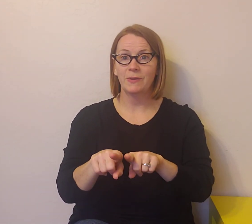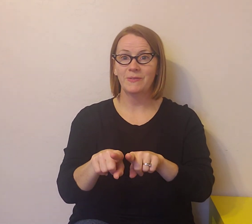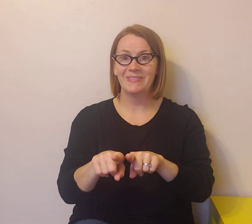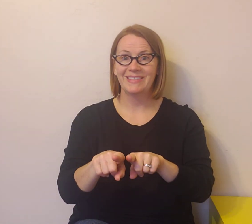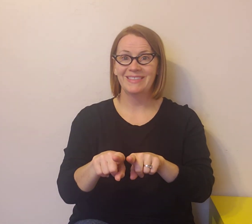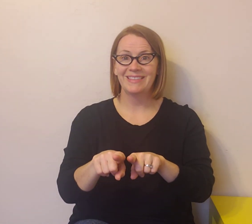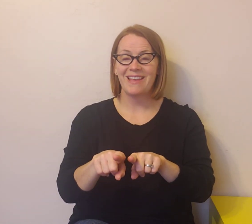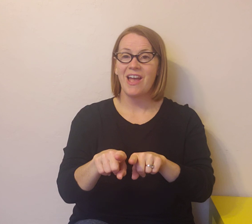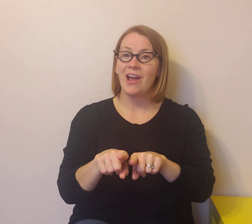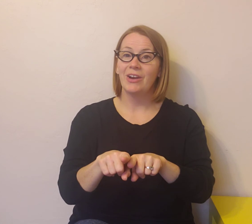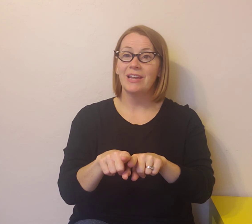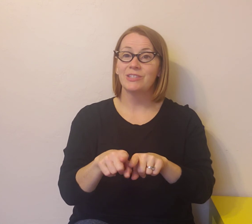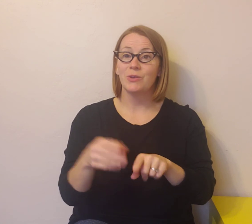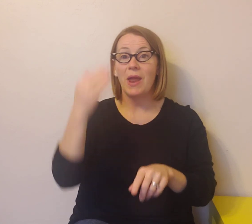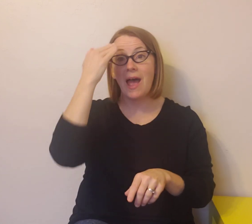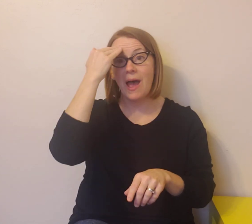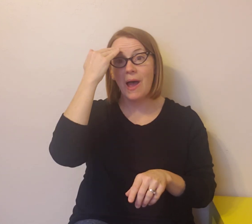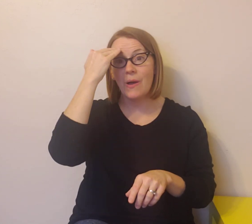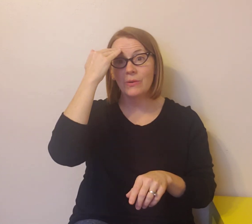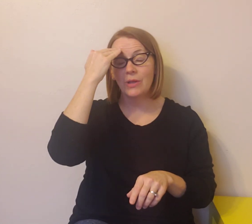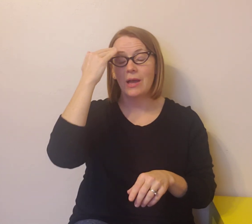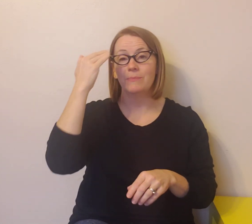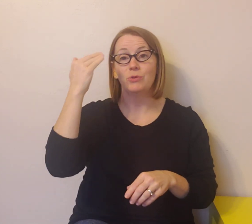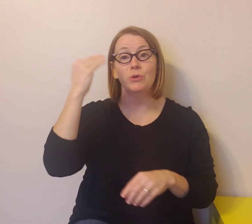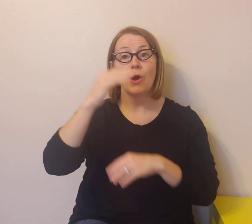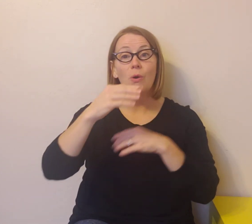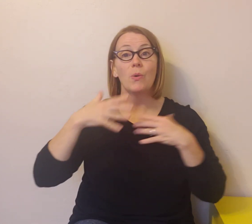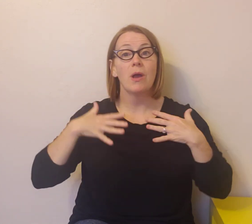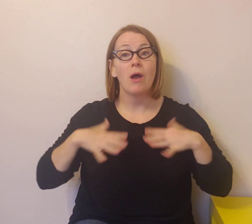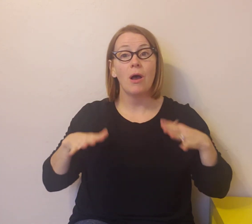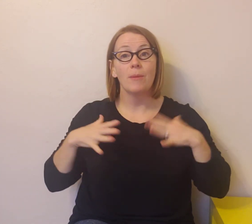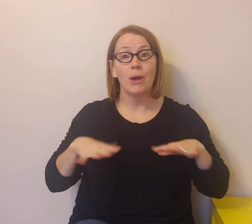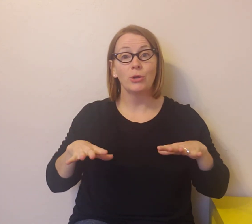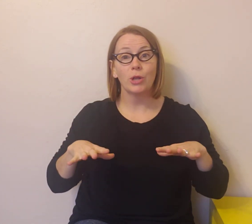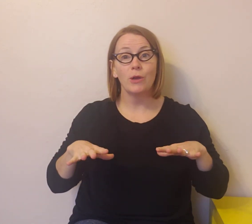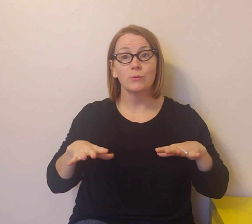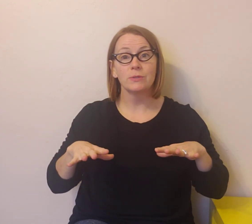all right so now you know about your clothes